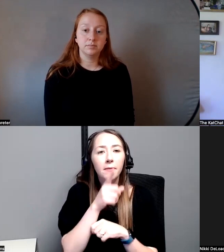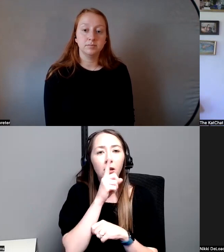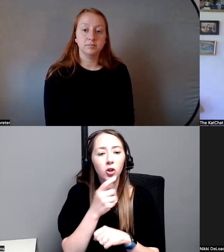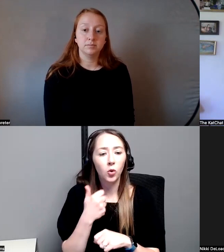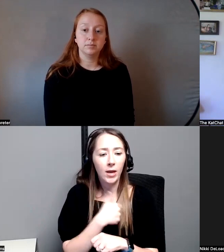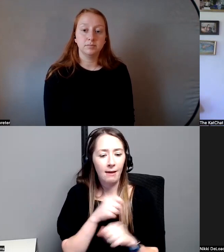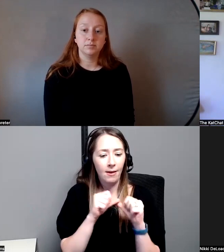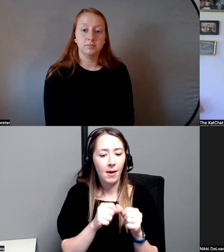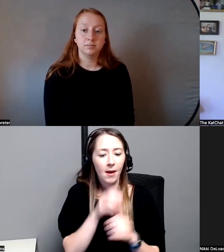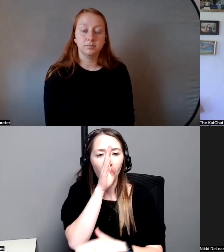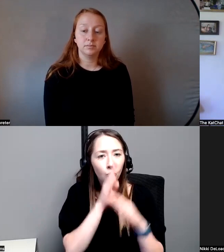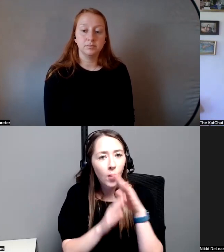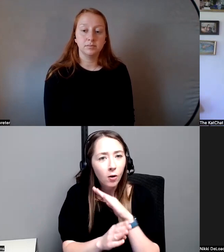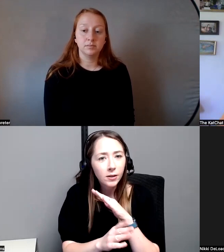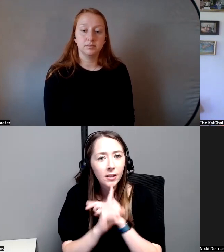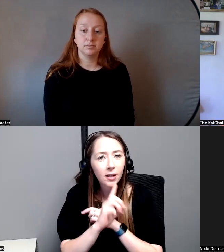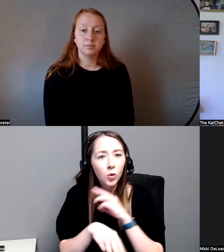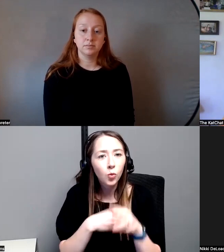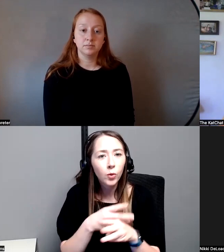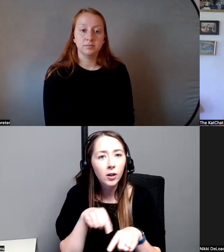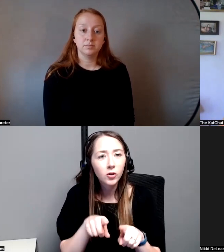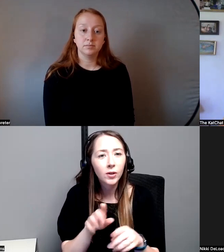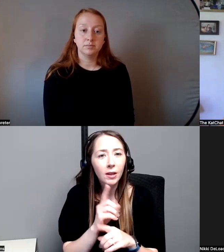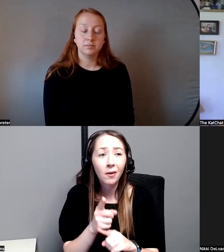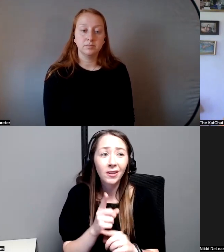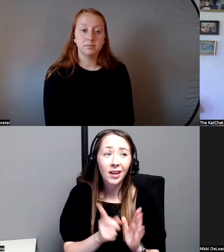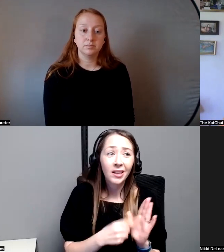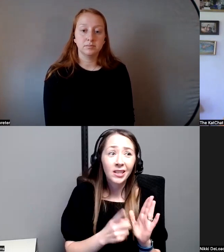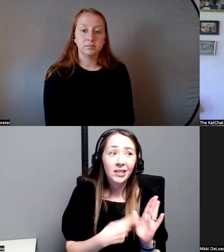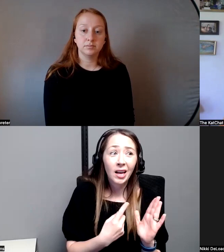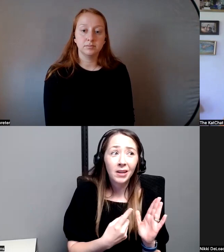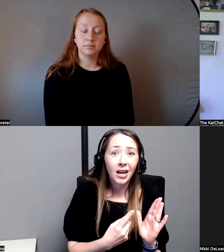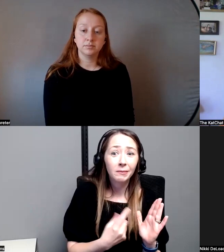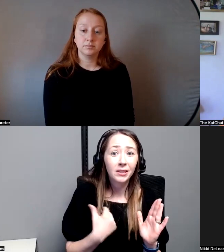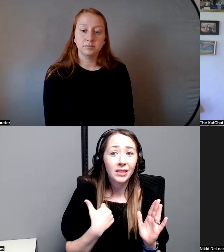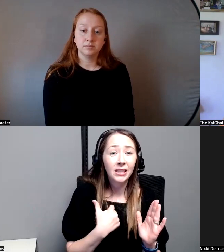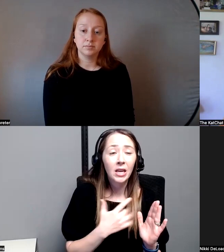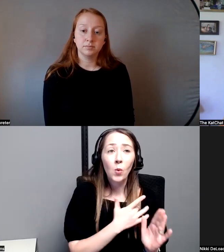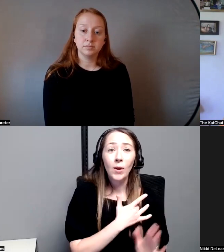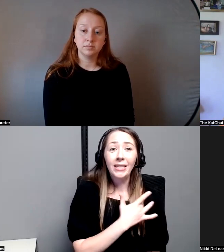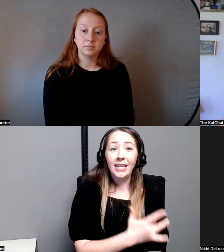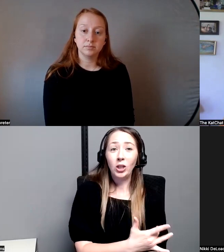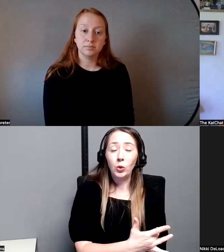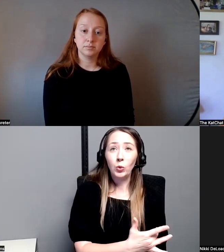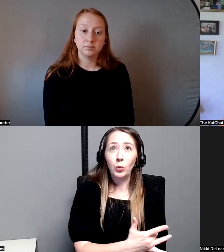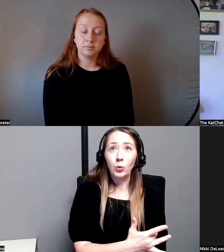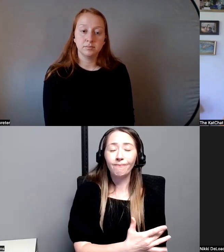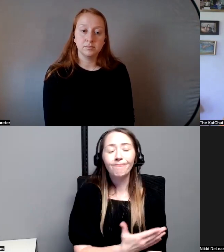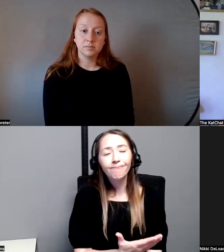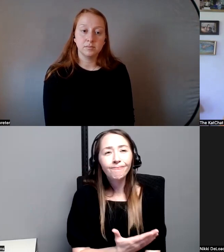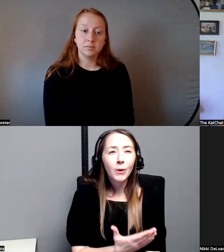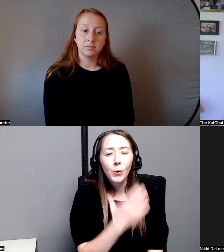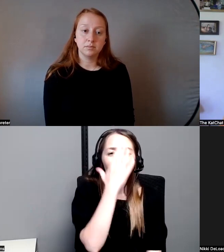grounded and real in these moments, because sometimes, and when we have a tendency in